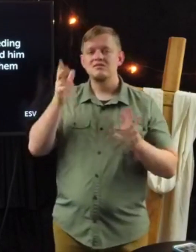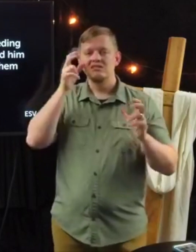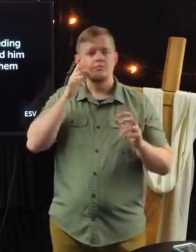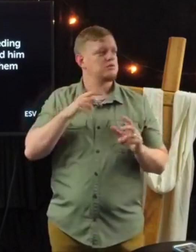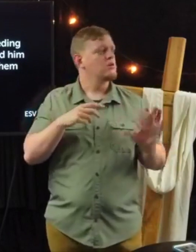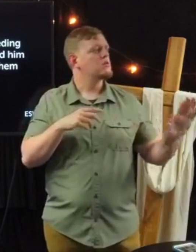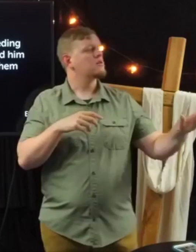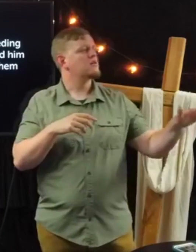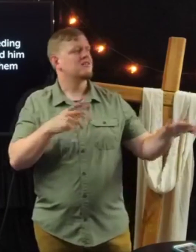So now,